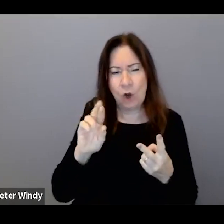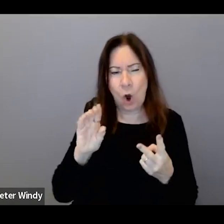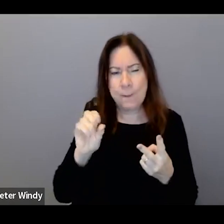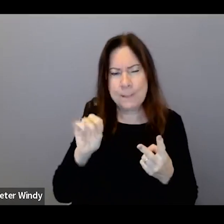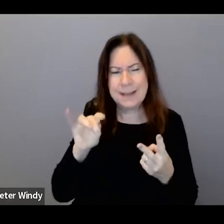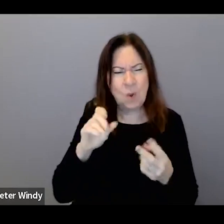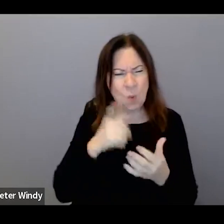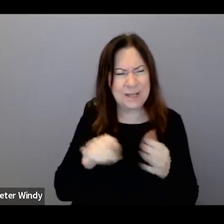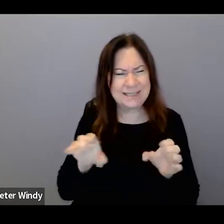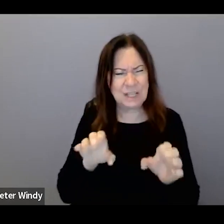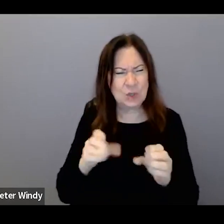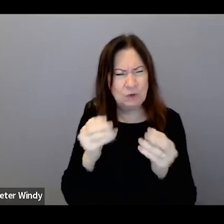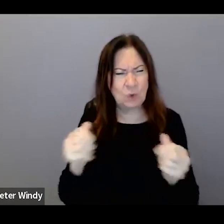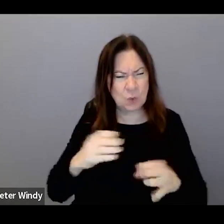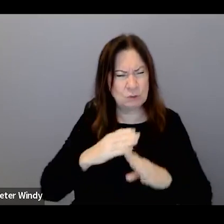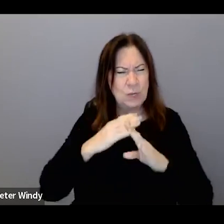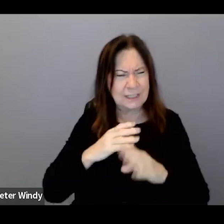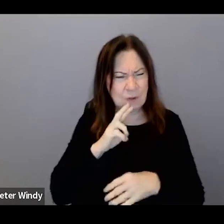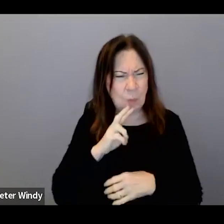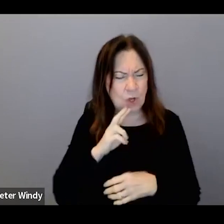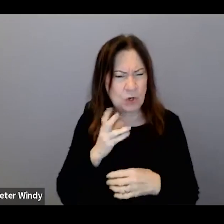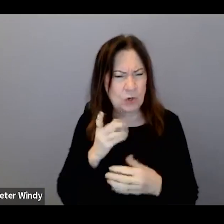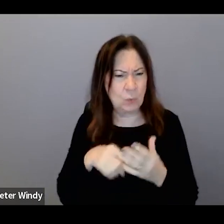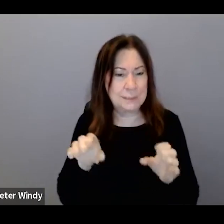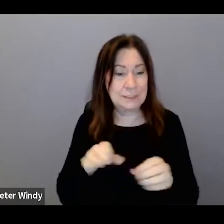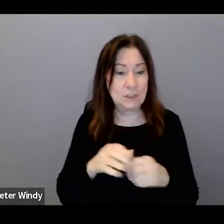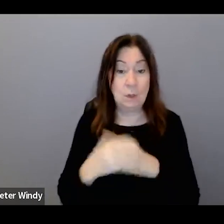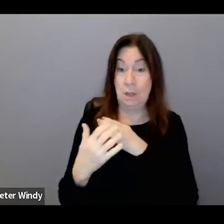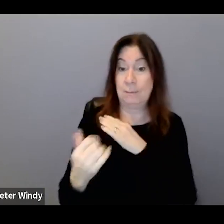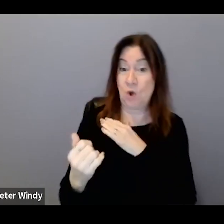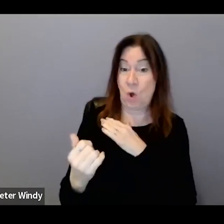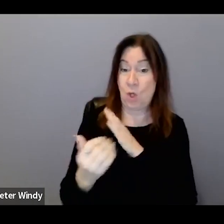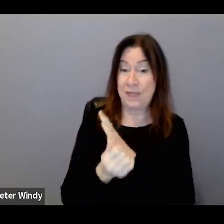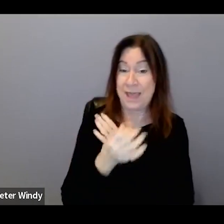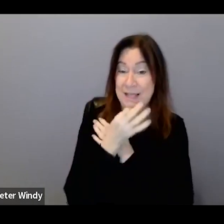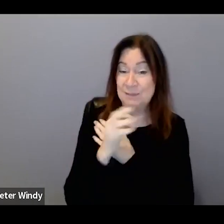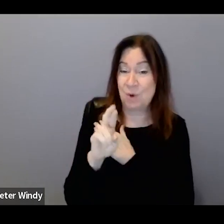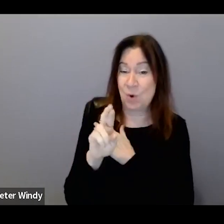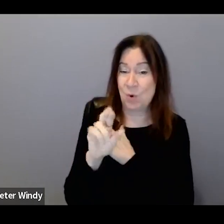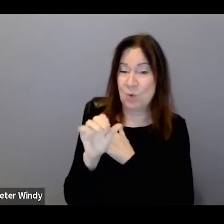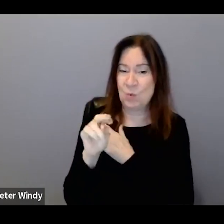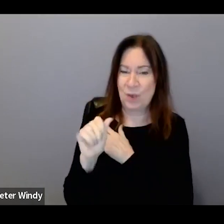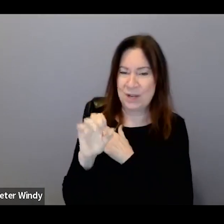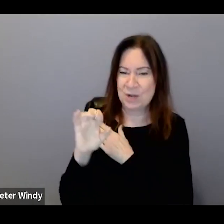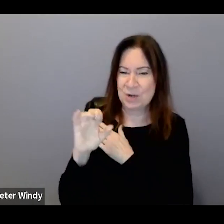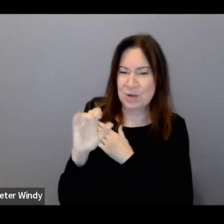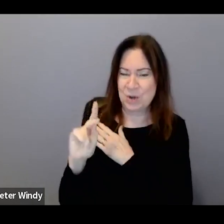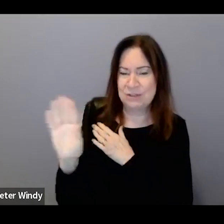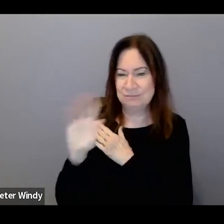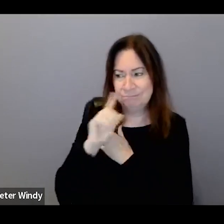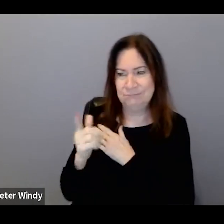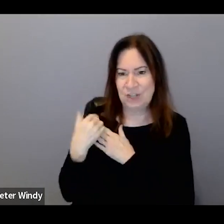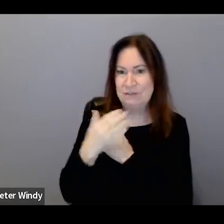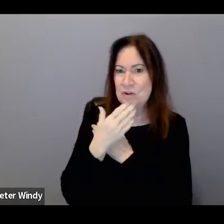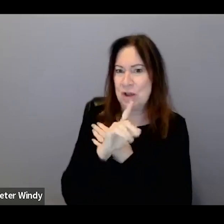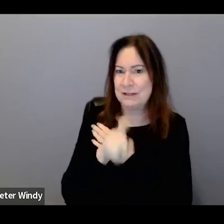provide corrosion protection? I'm going to call on the first expert, Brenna Cook, our compliance manager. She will have a very good answer